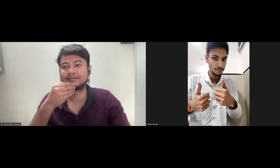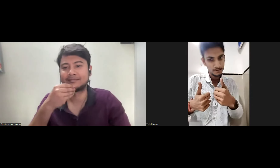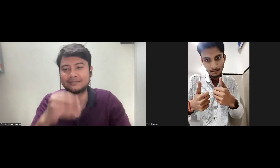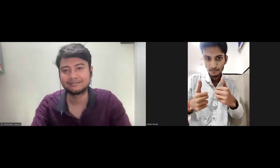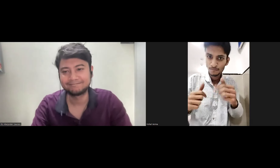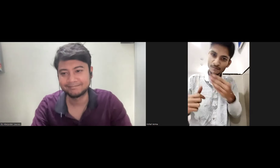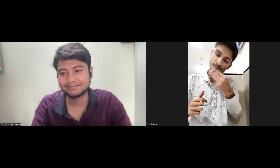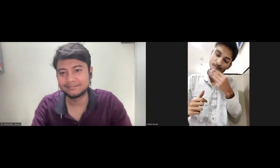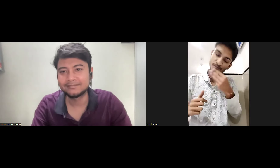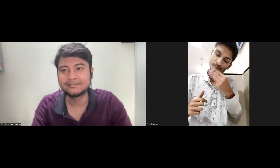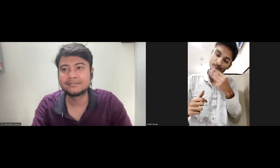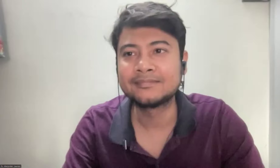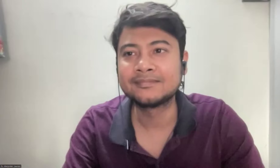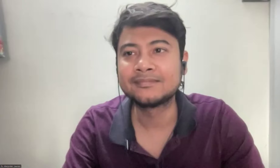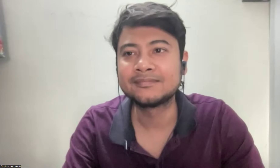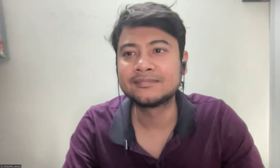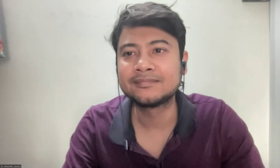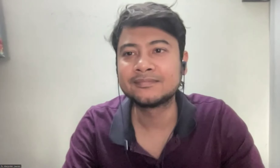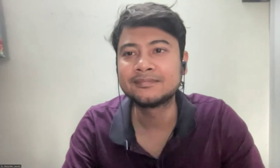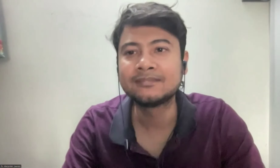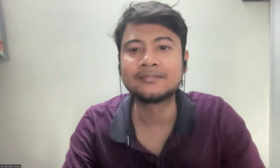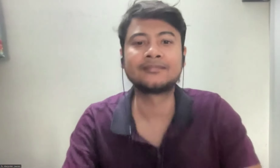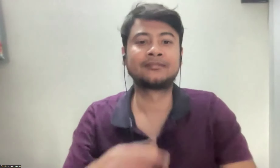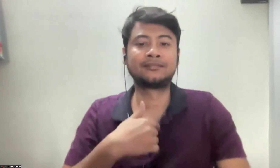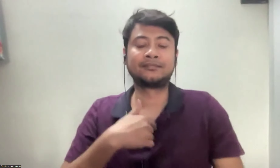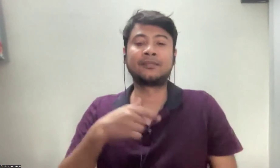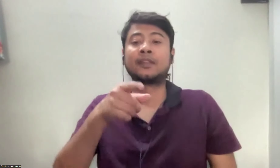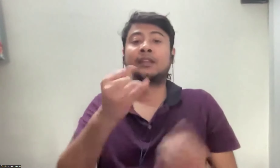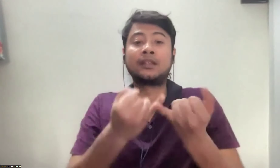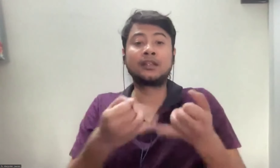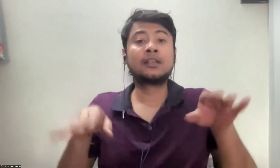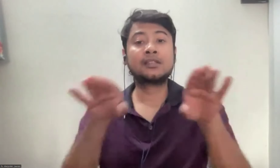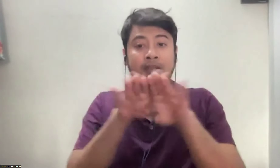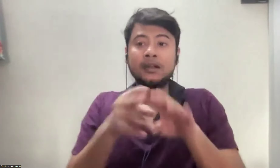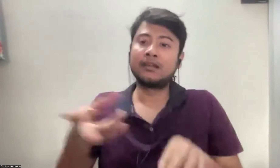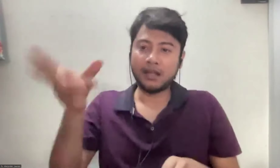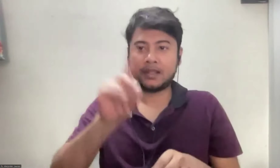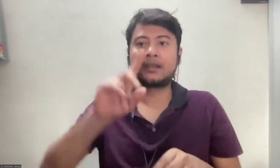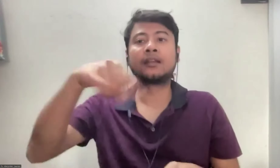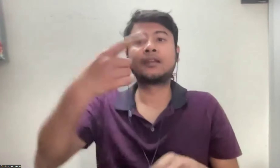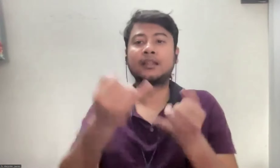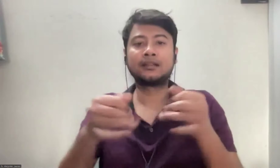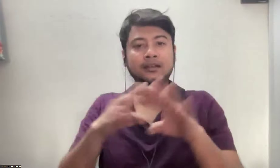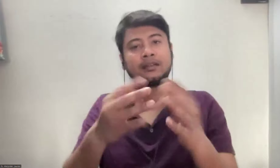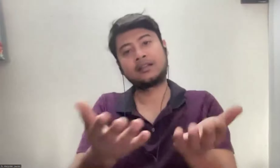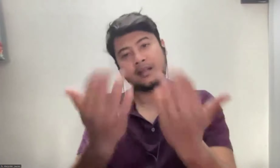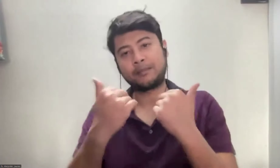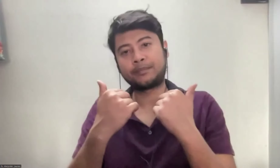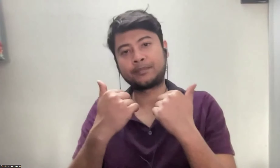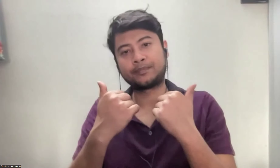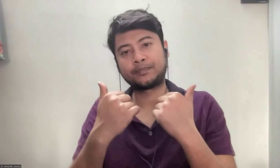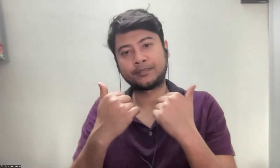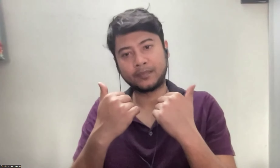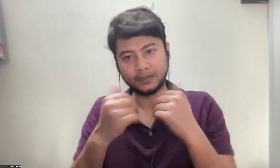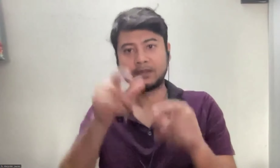going to continue this session. And sorry, many people's questions are unanswered. Please keep your questions, and we